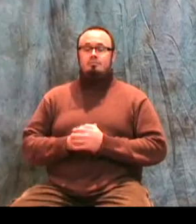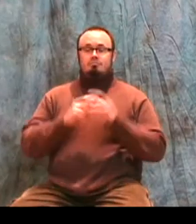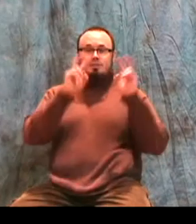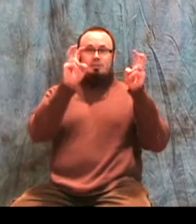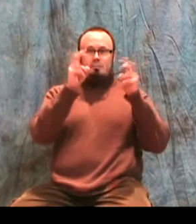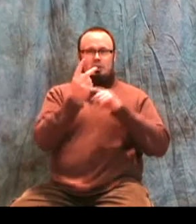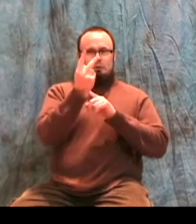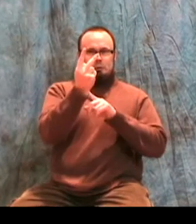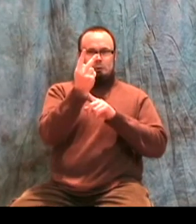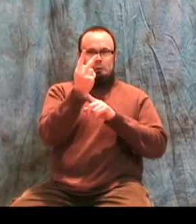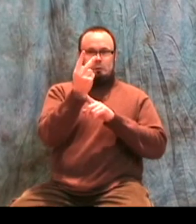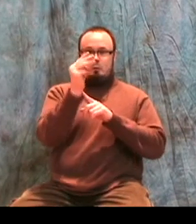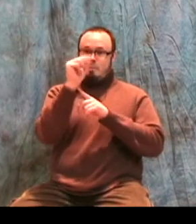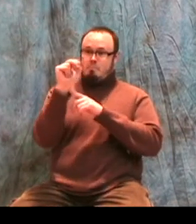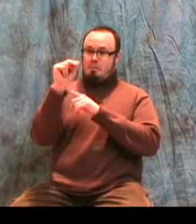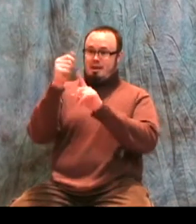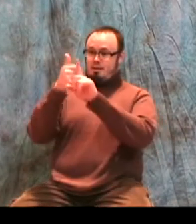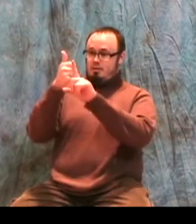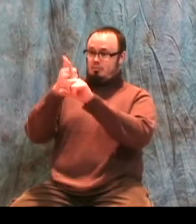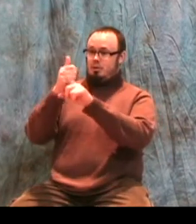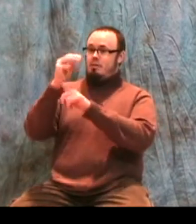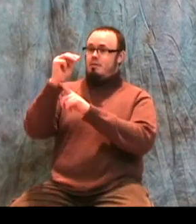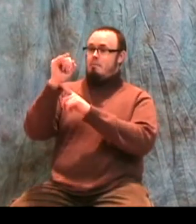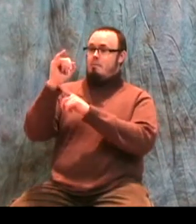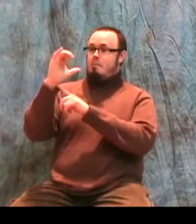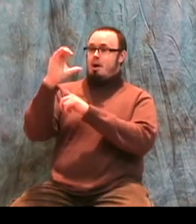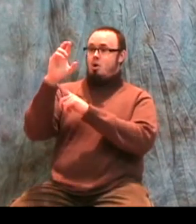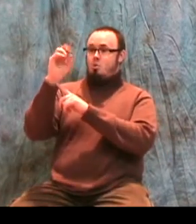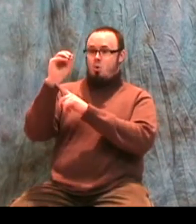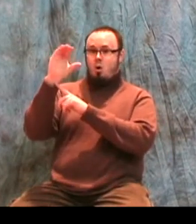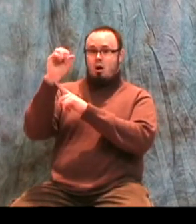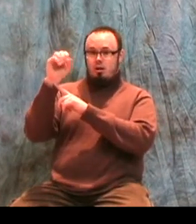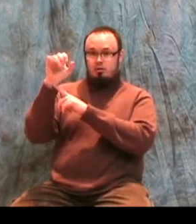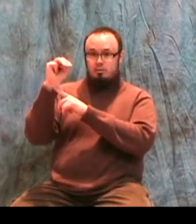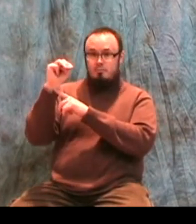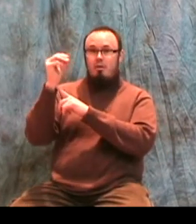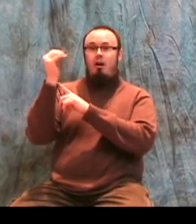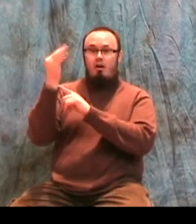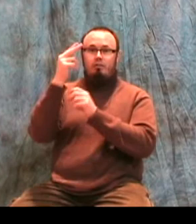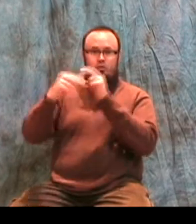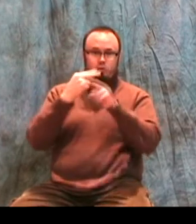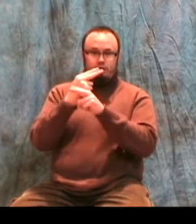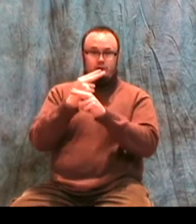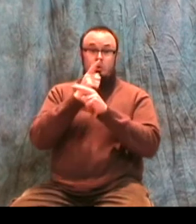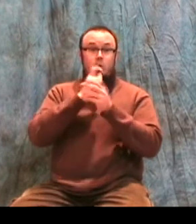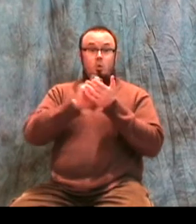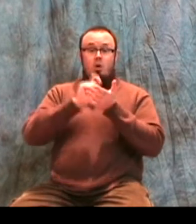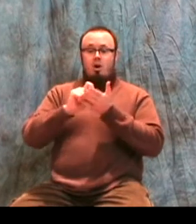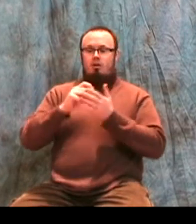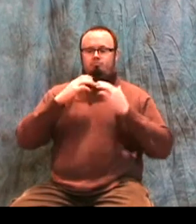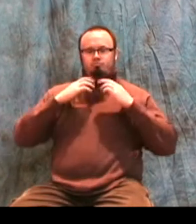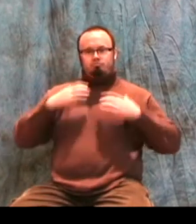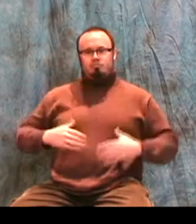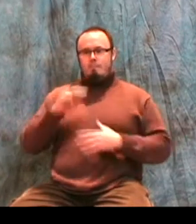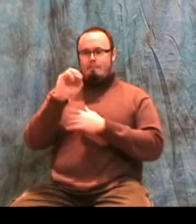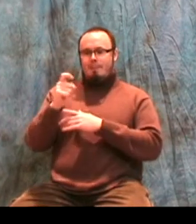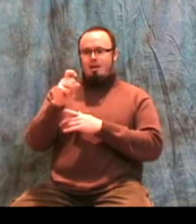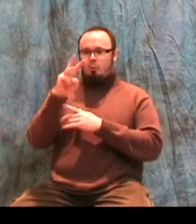Topic 2. Man is a microcosm of the universe. Written by Rabbi Max Wyman. Even though in writing